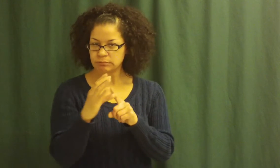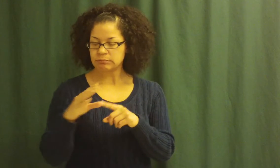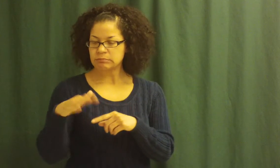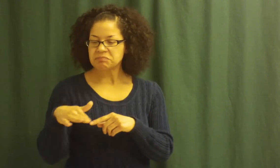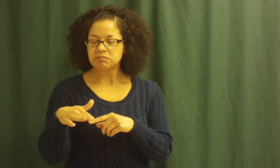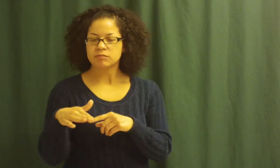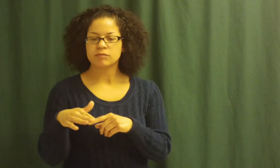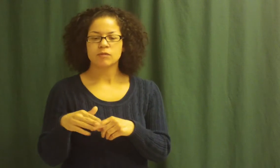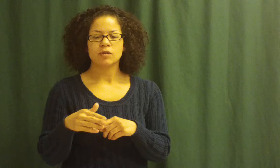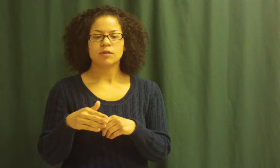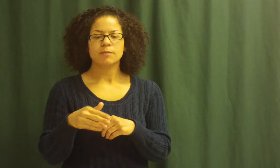middle class,